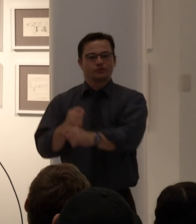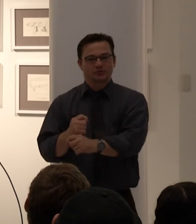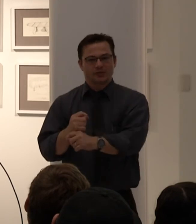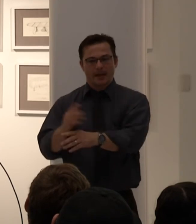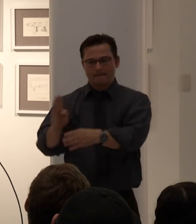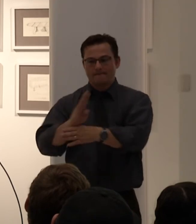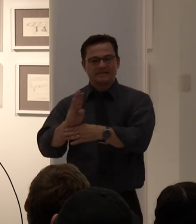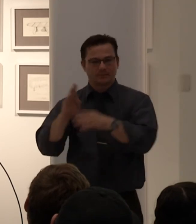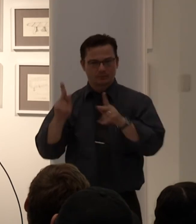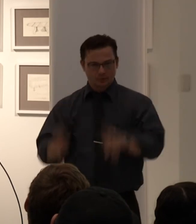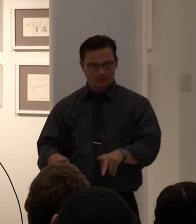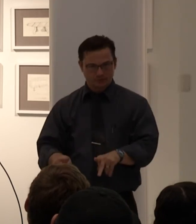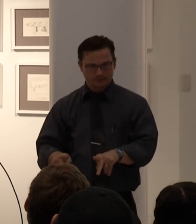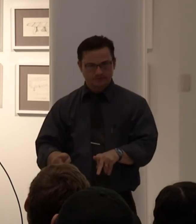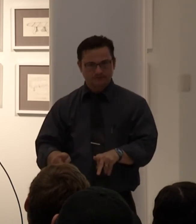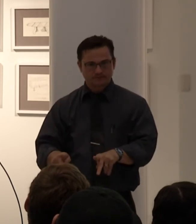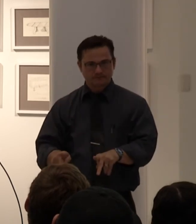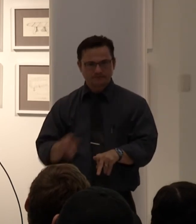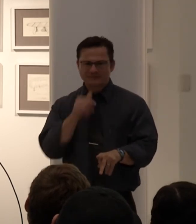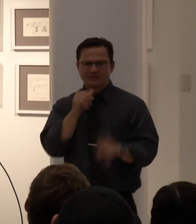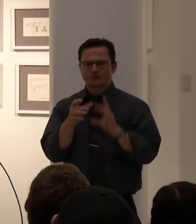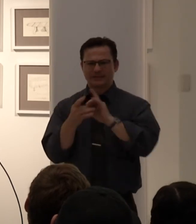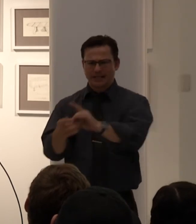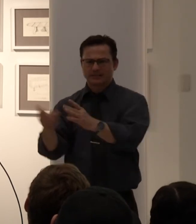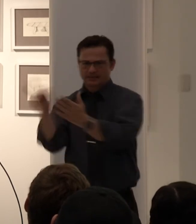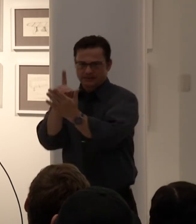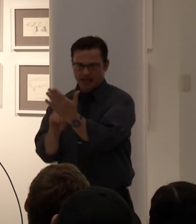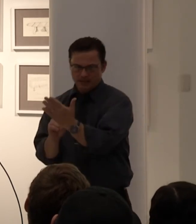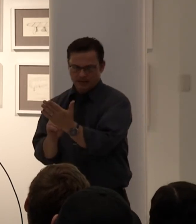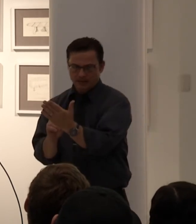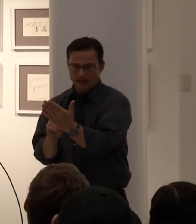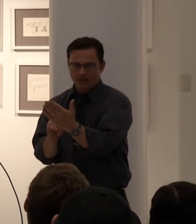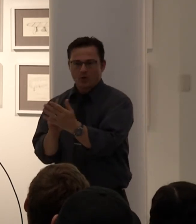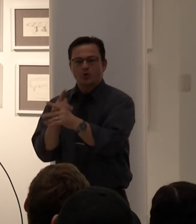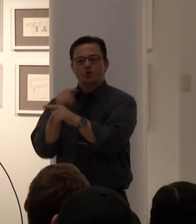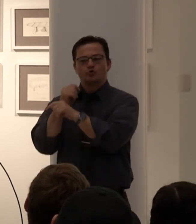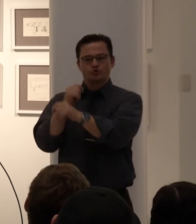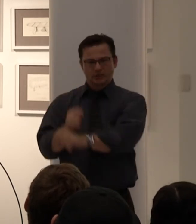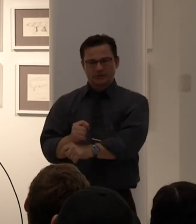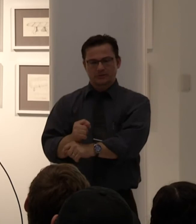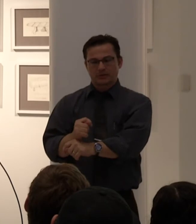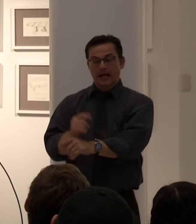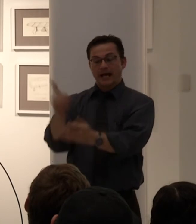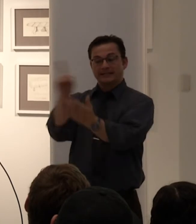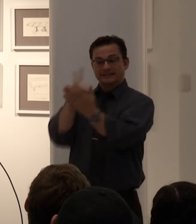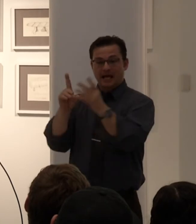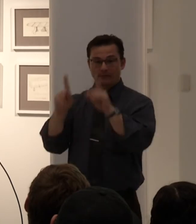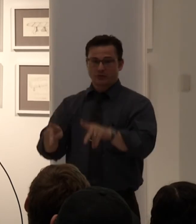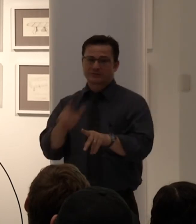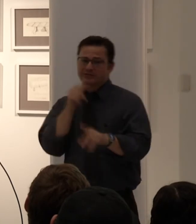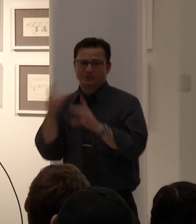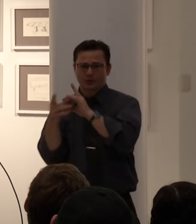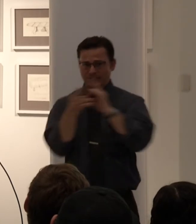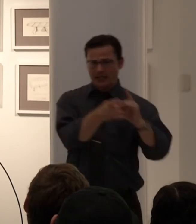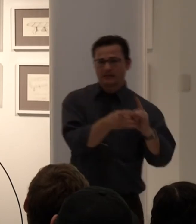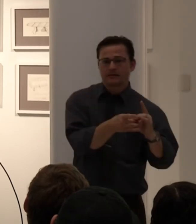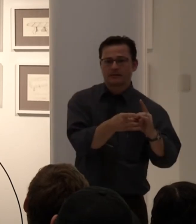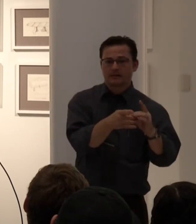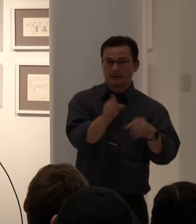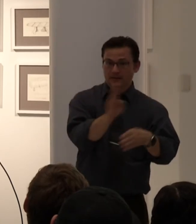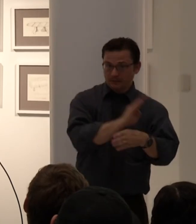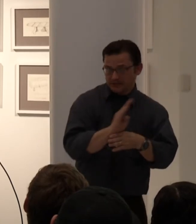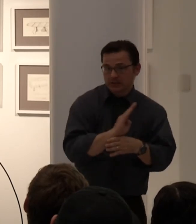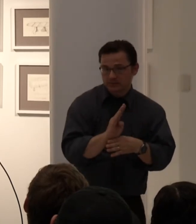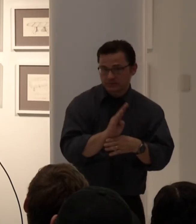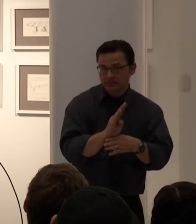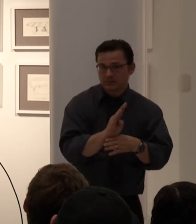business person doesn't relate to design. Traditionally, a design person doesn't relate